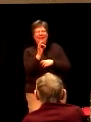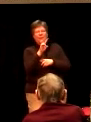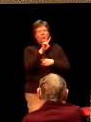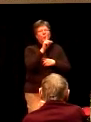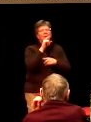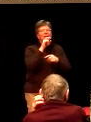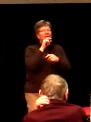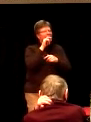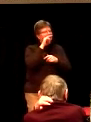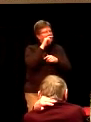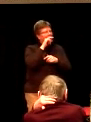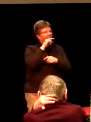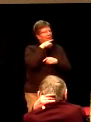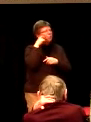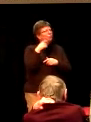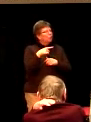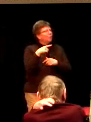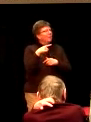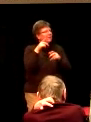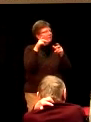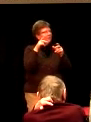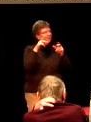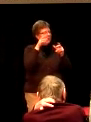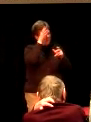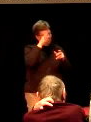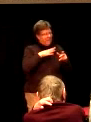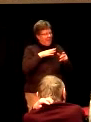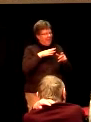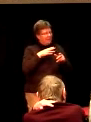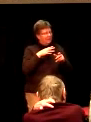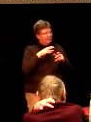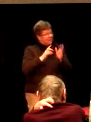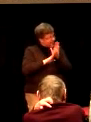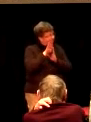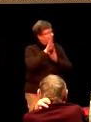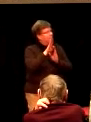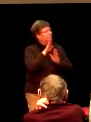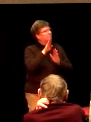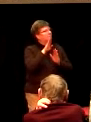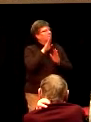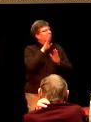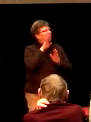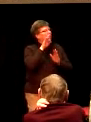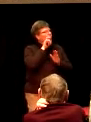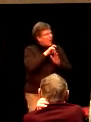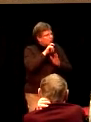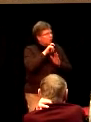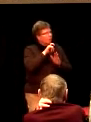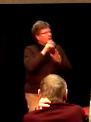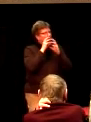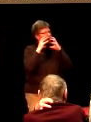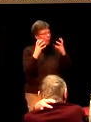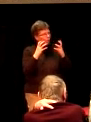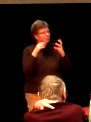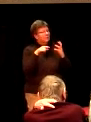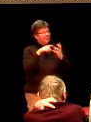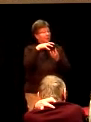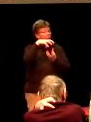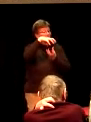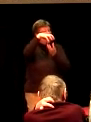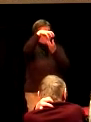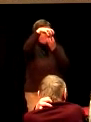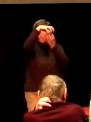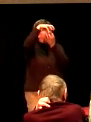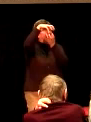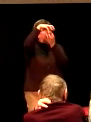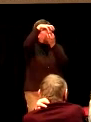Esman introduced rubberized balloons. And they would get so high in the atmosphere that, and at a certain pressure they would burst. And a little parachute would